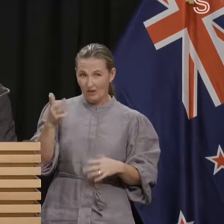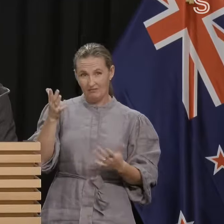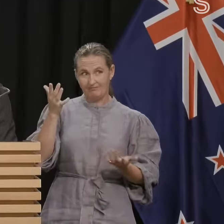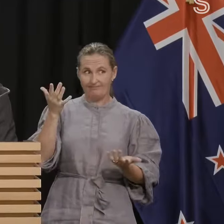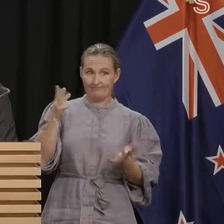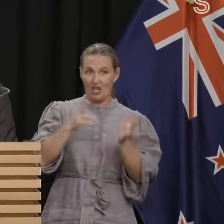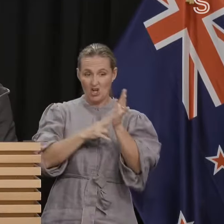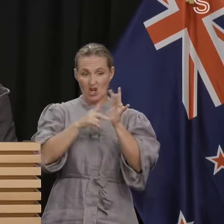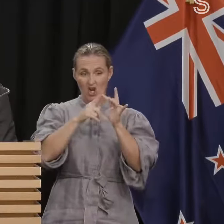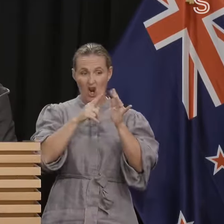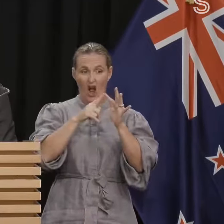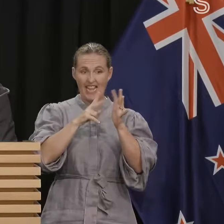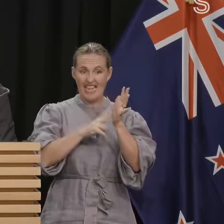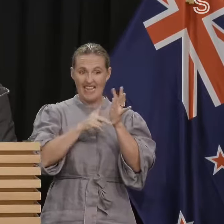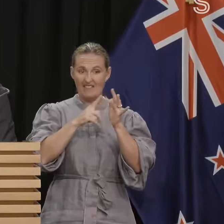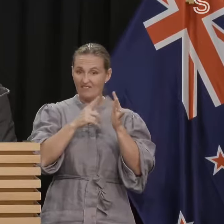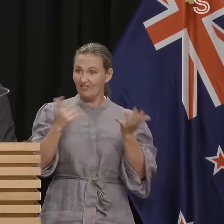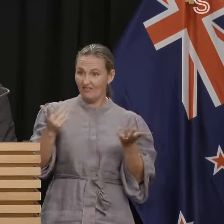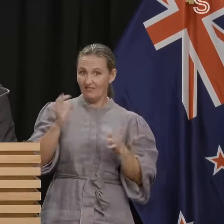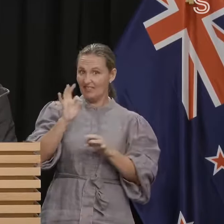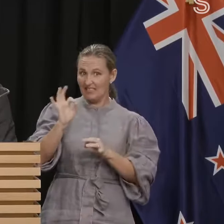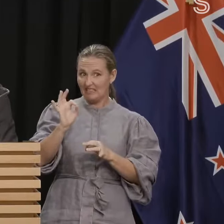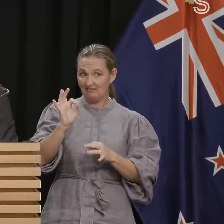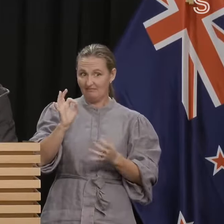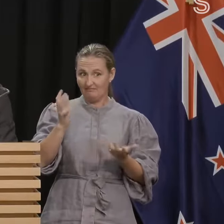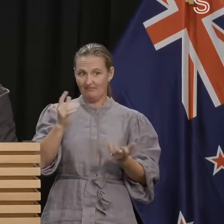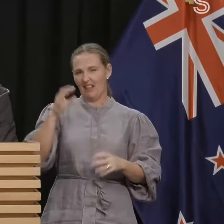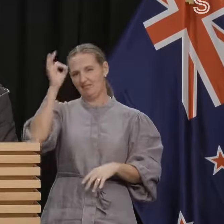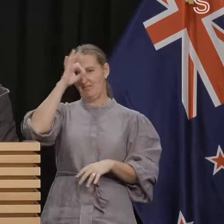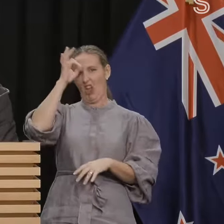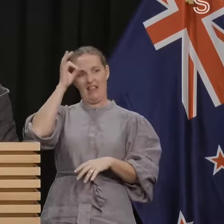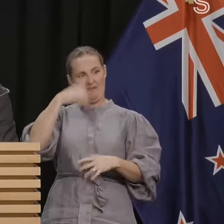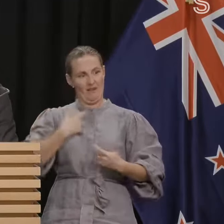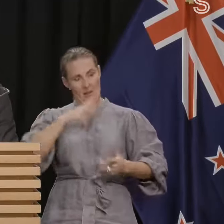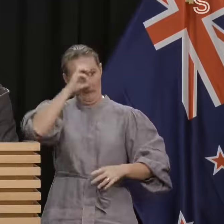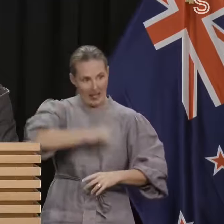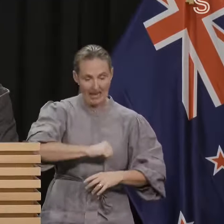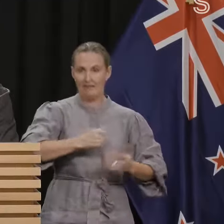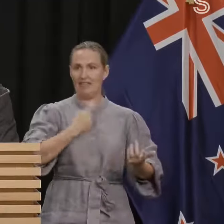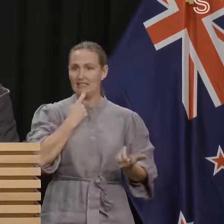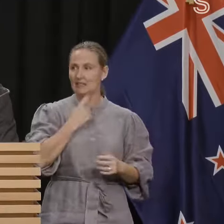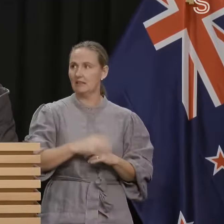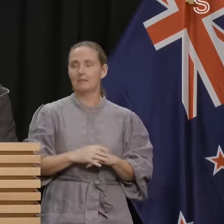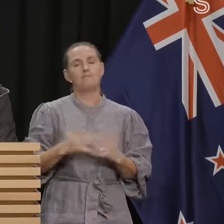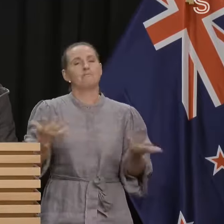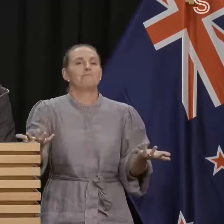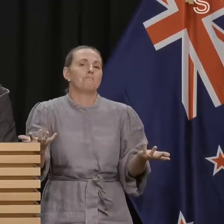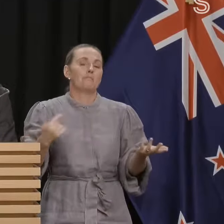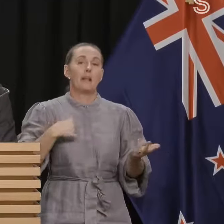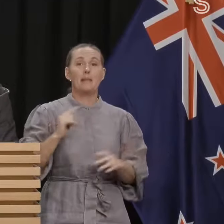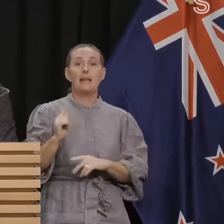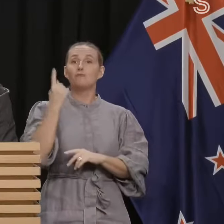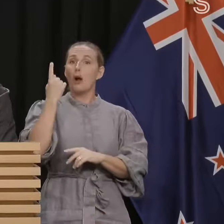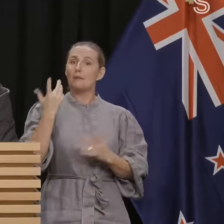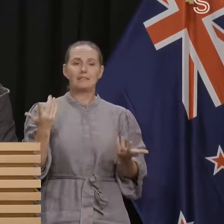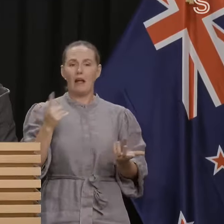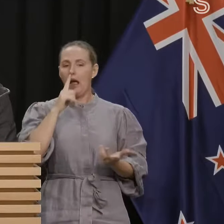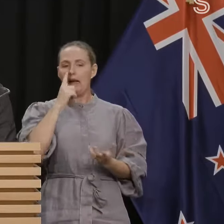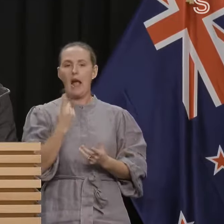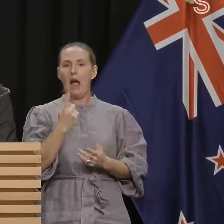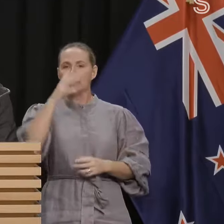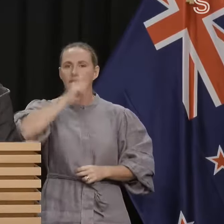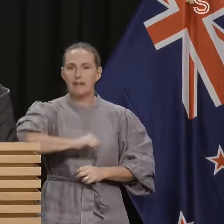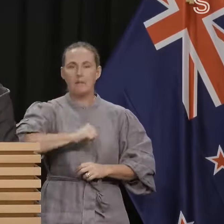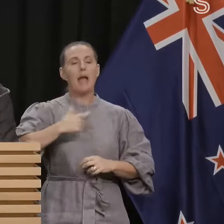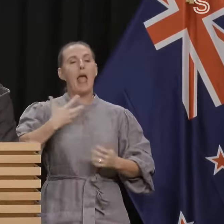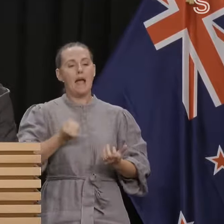when you're making these decisions, you can't make decisions based on suspicion or based on conjecture. You actually have to make decisions based